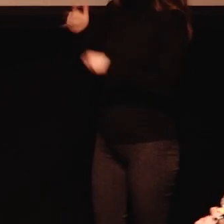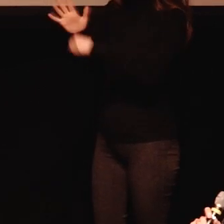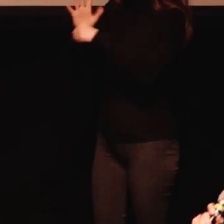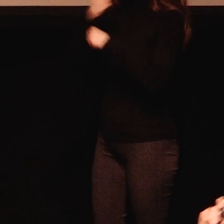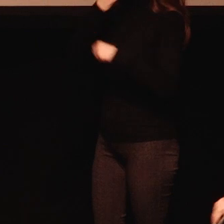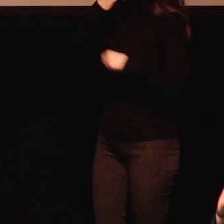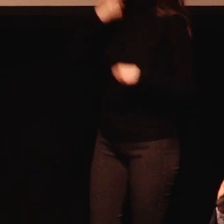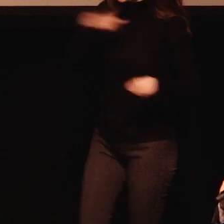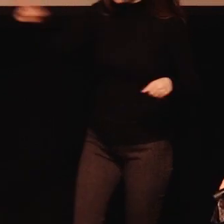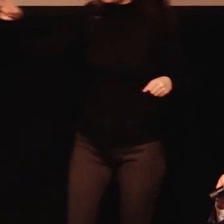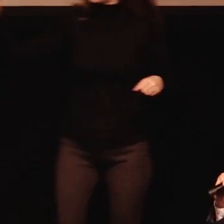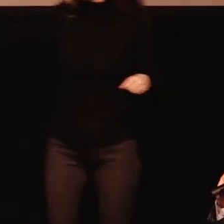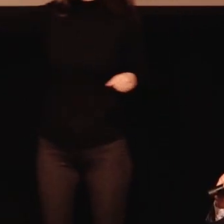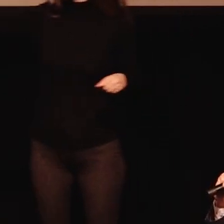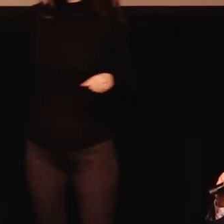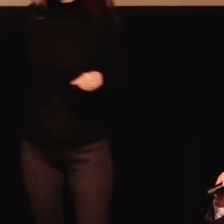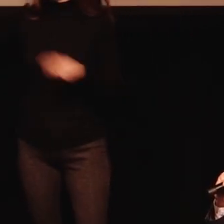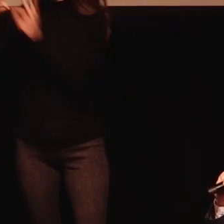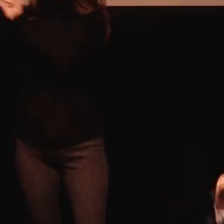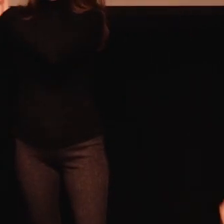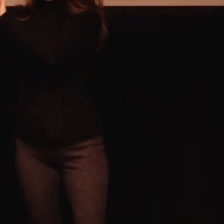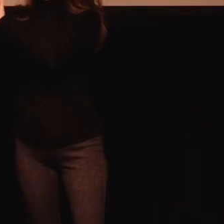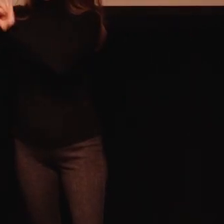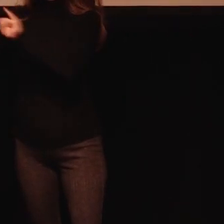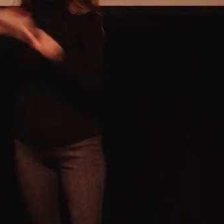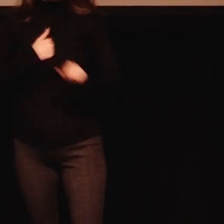trip movie ever made. Yeah. Oh, okay.